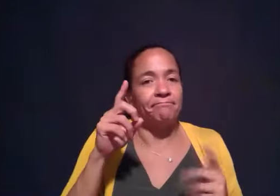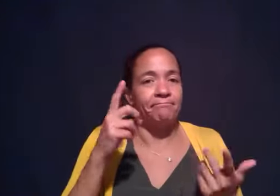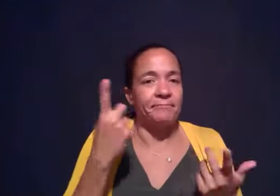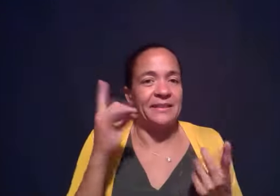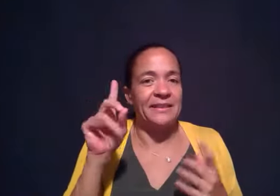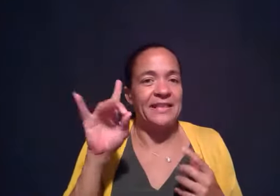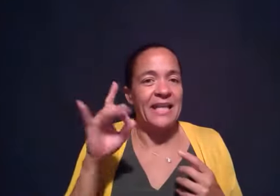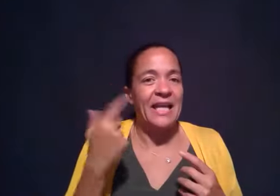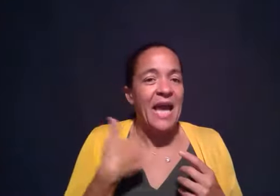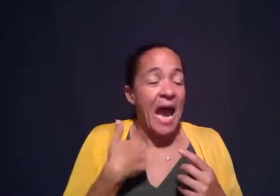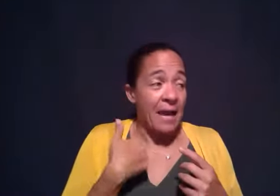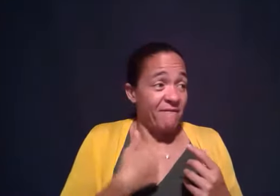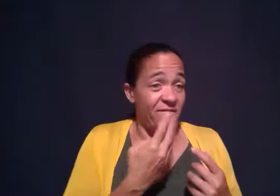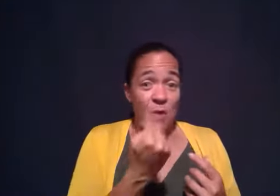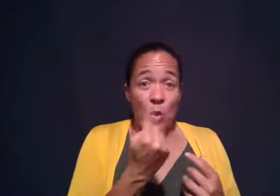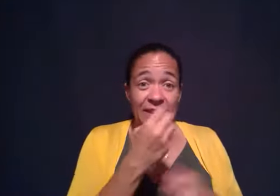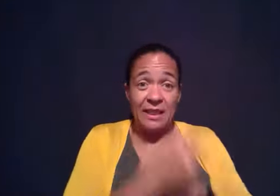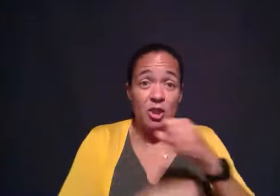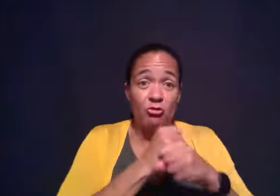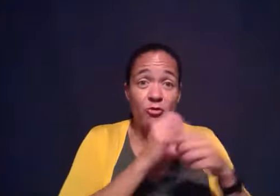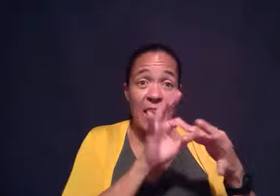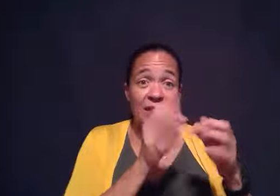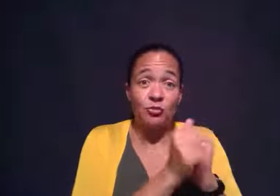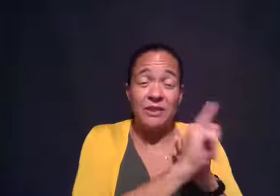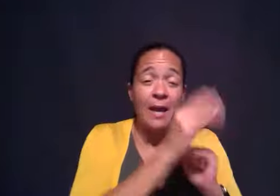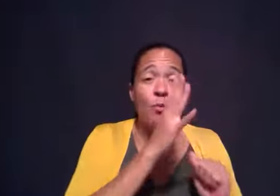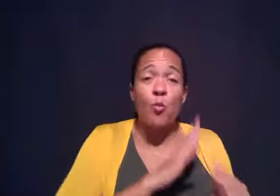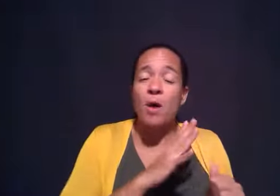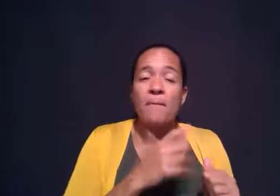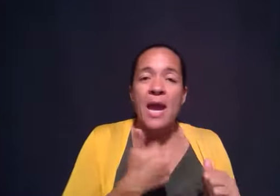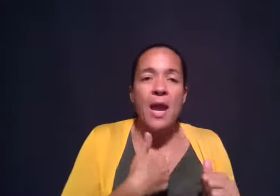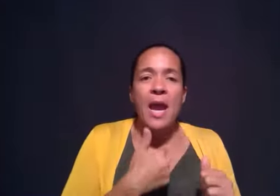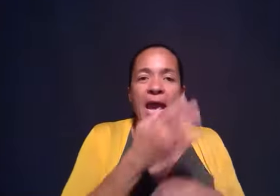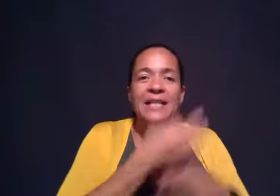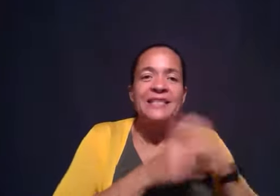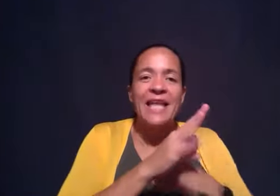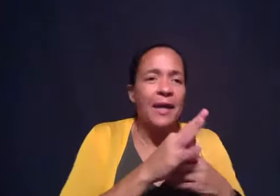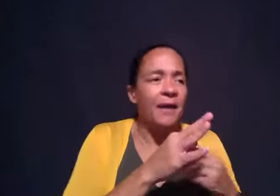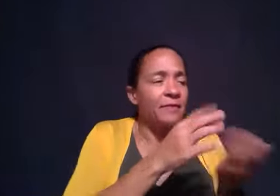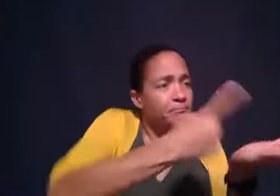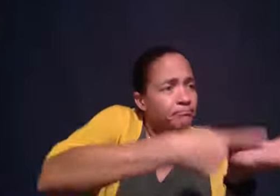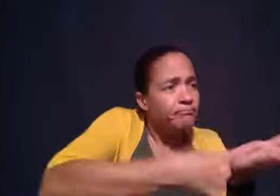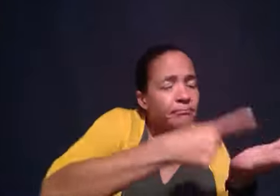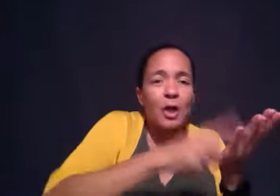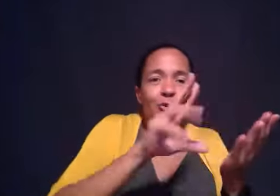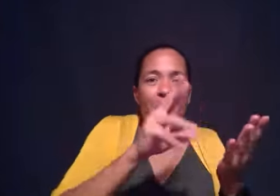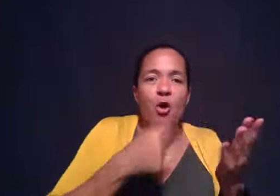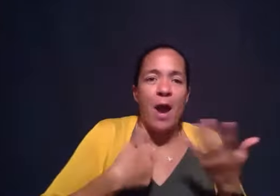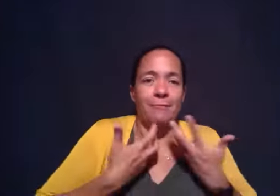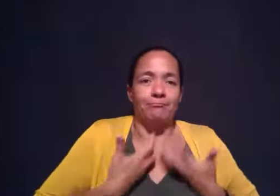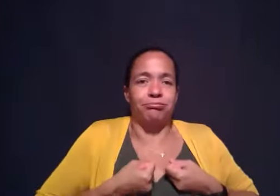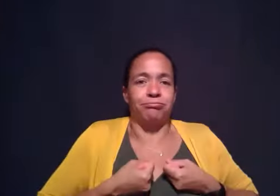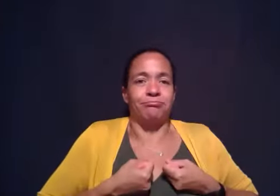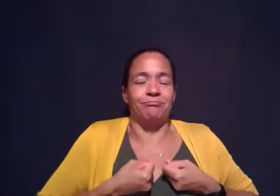it. I just stuffed it down and locked it up and thought, it's not a big deal. I'm a happy person. I'm in this